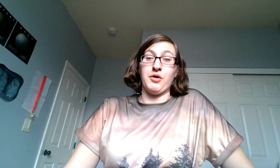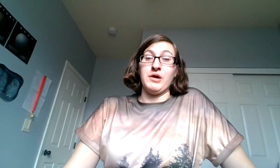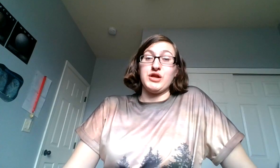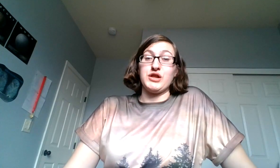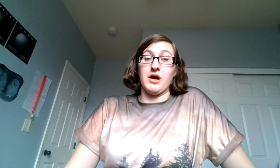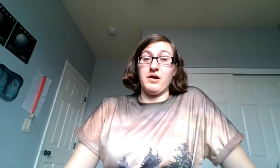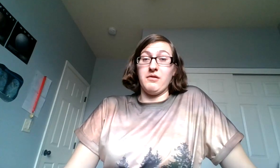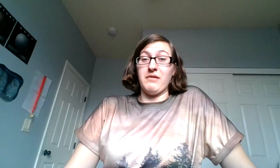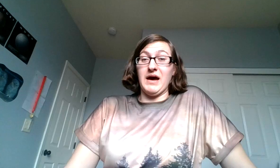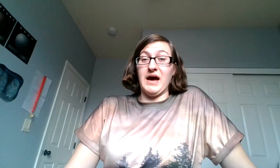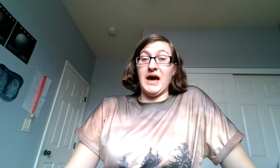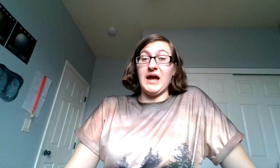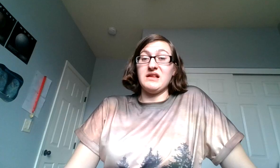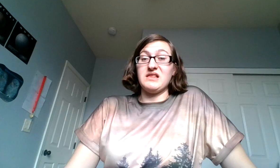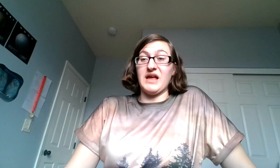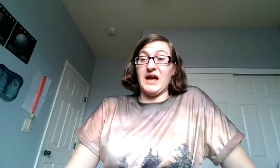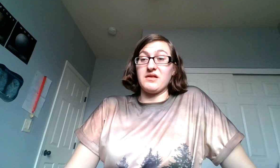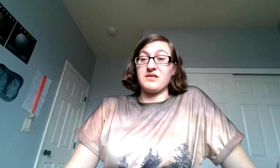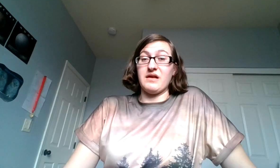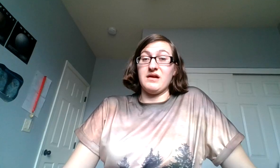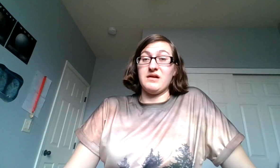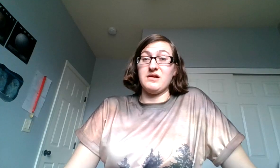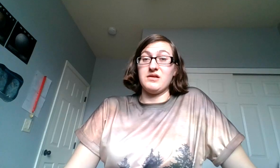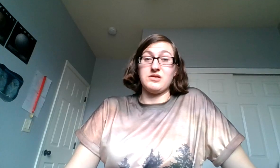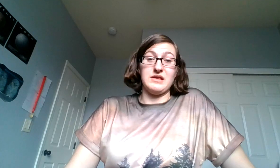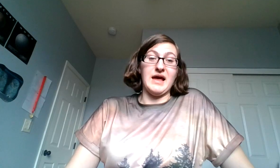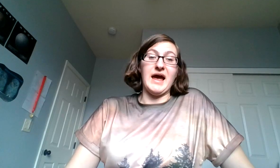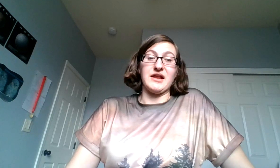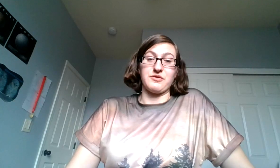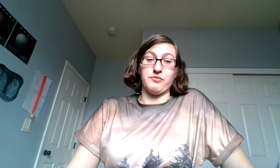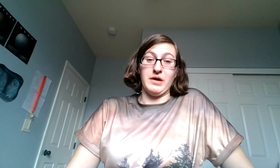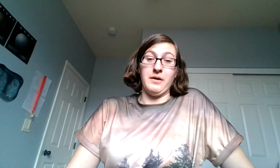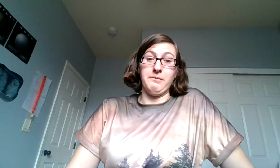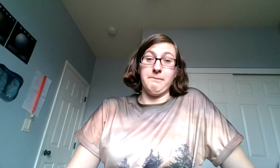So I dance as well.